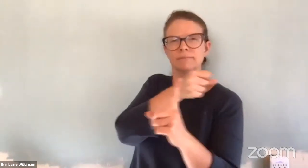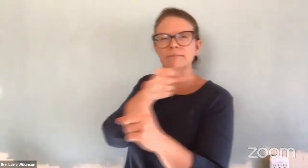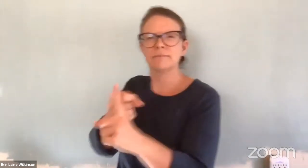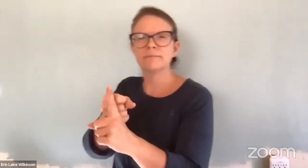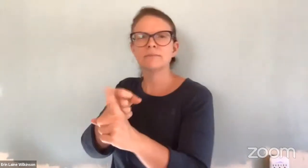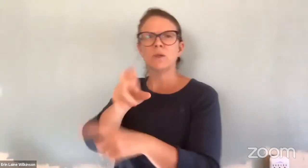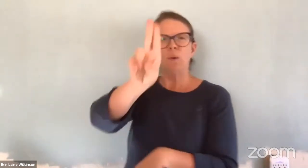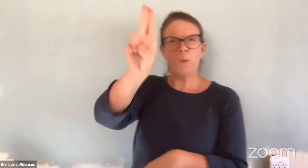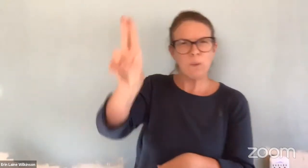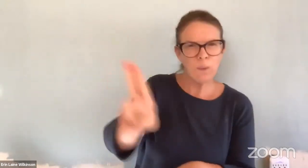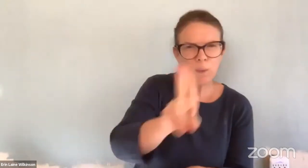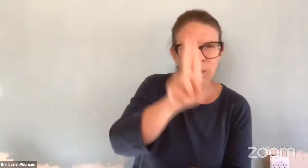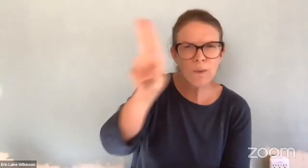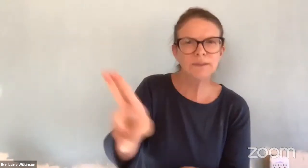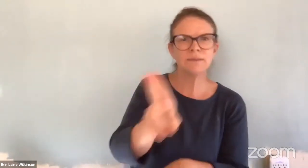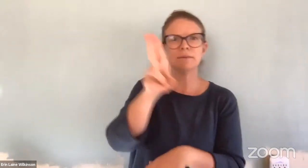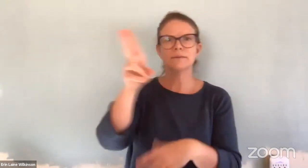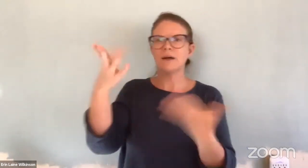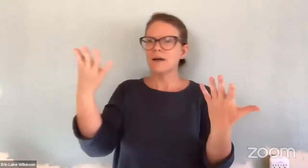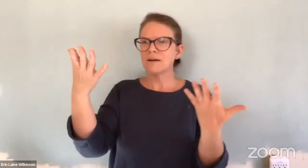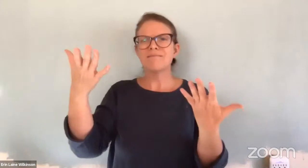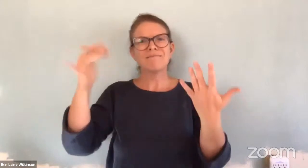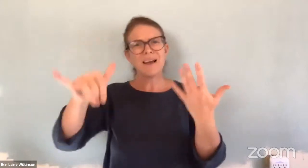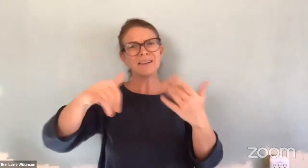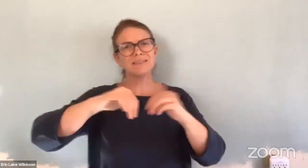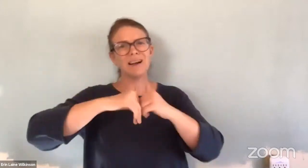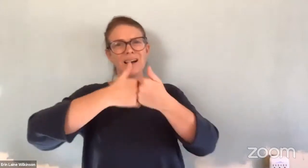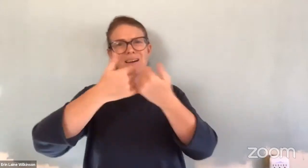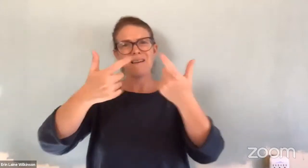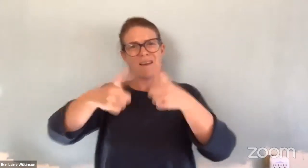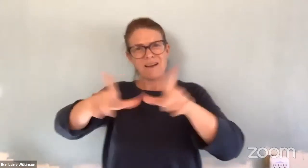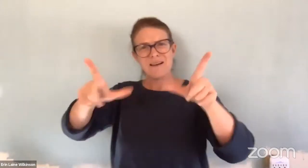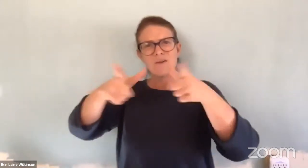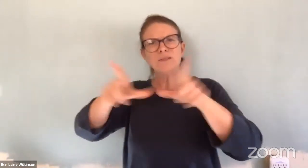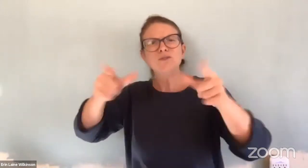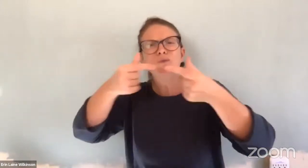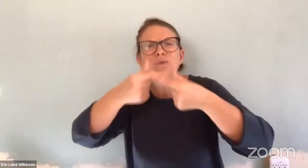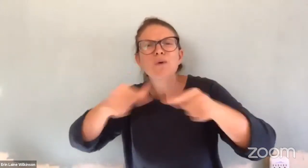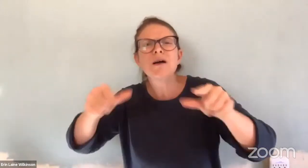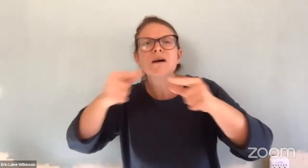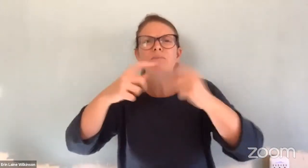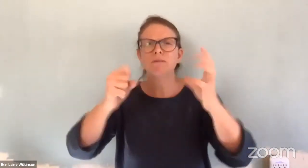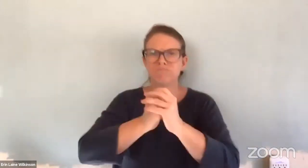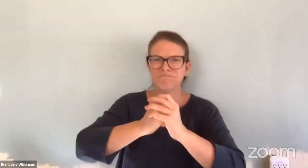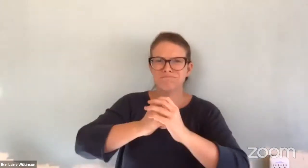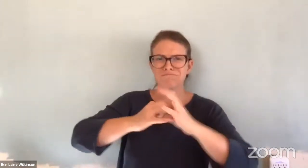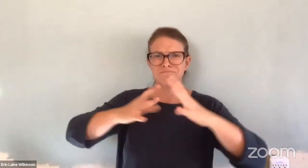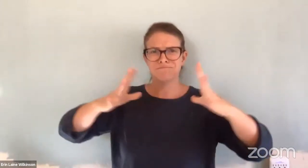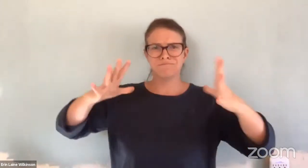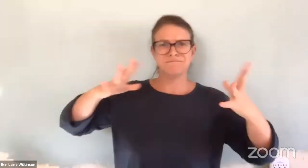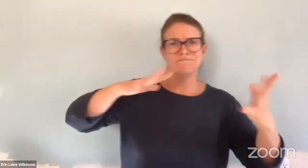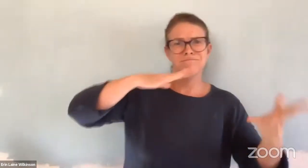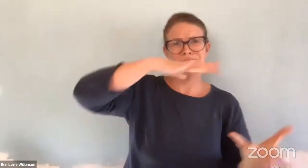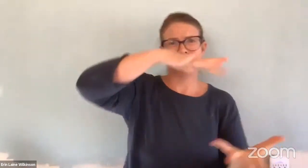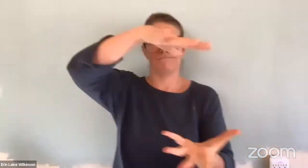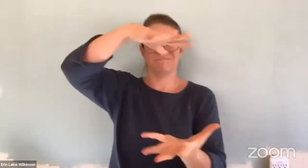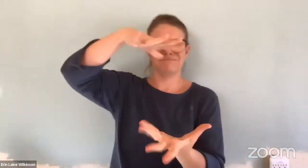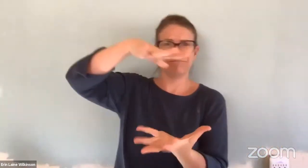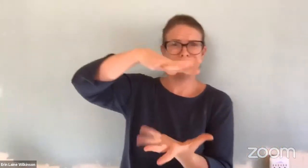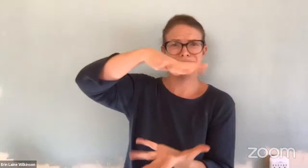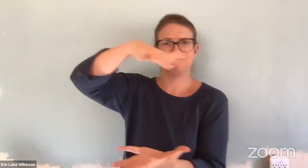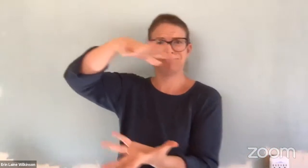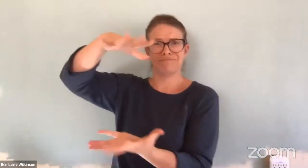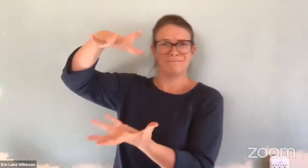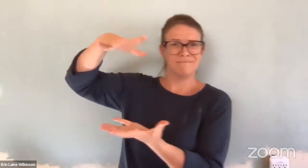And I want to come back to experience and how language experience impacts language use, and then how